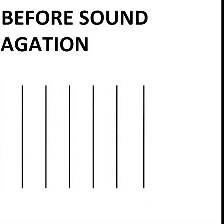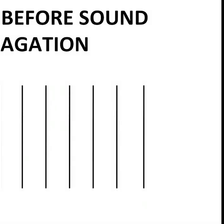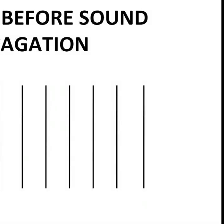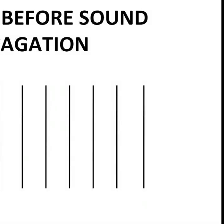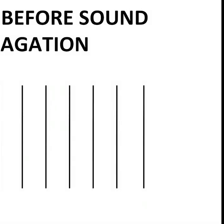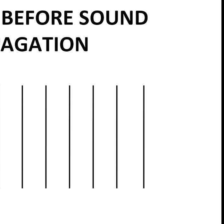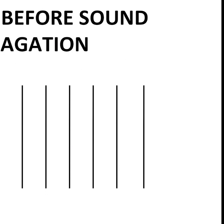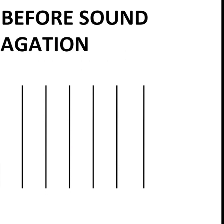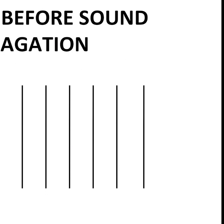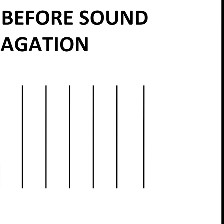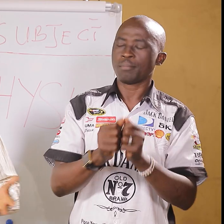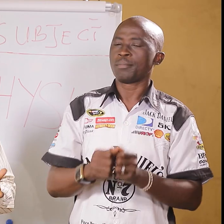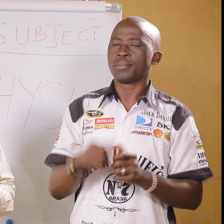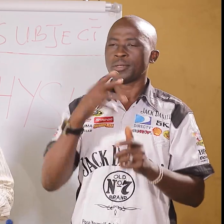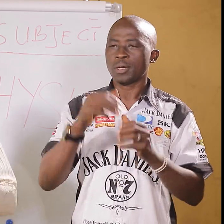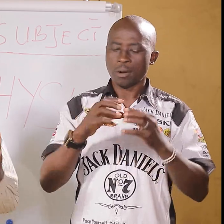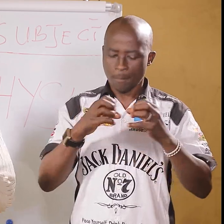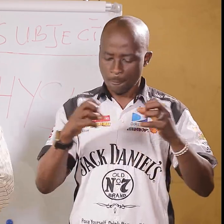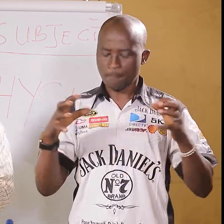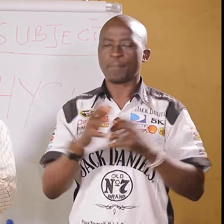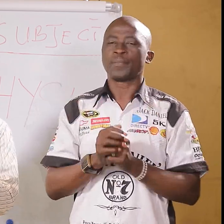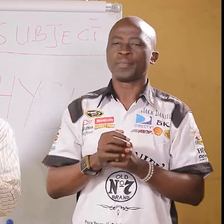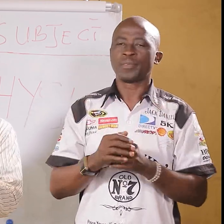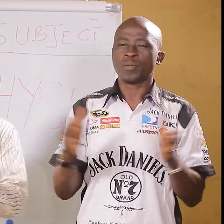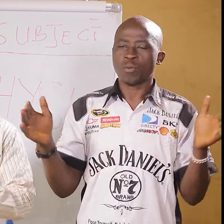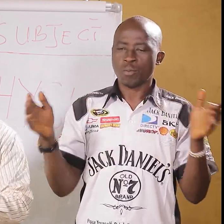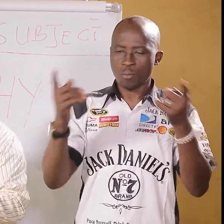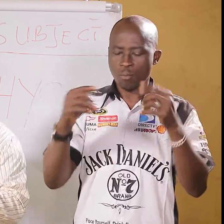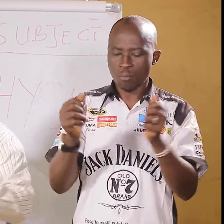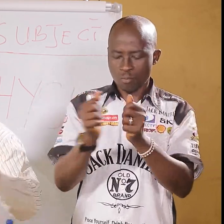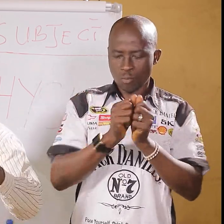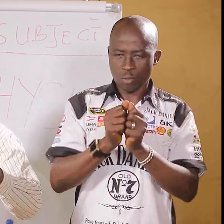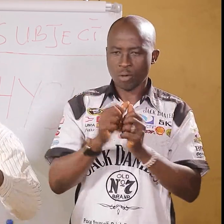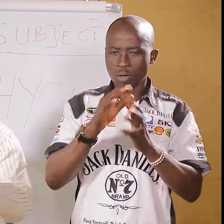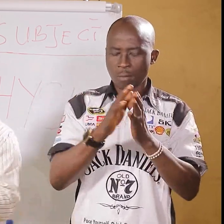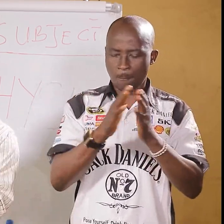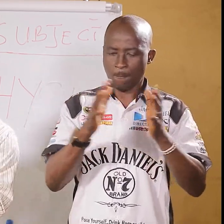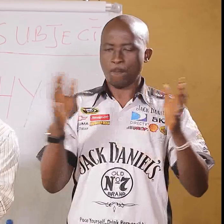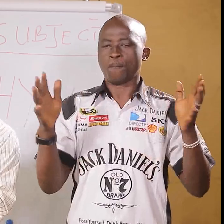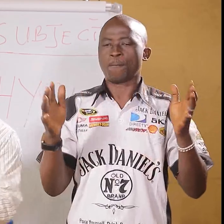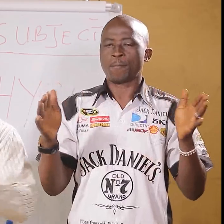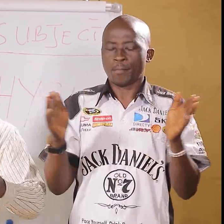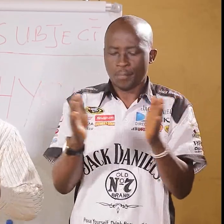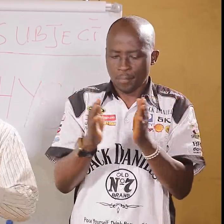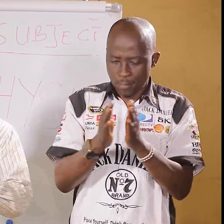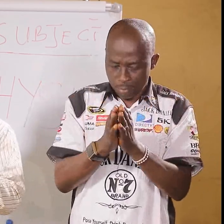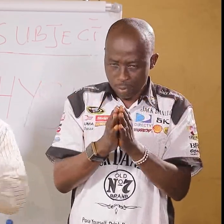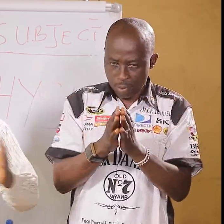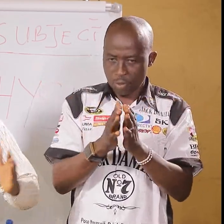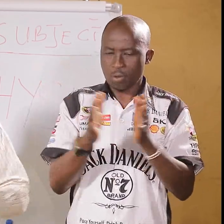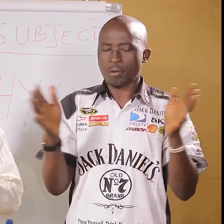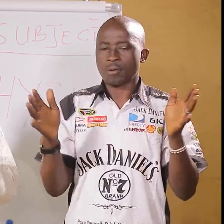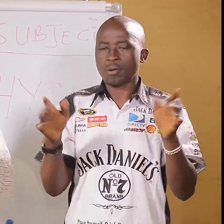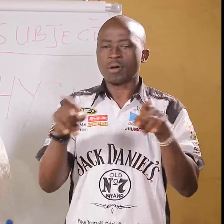as planation we have here. They are elastic in nature. They come together, crowd together, then they spread out. Come together again, spread out. And as